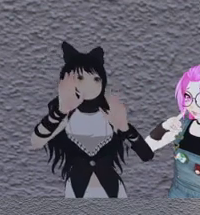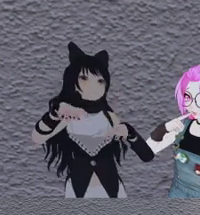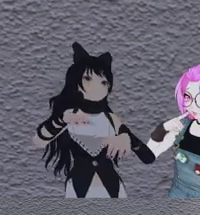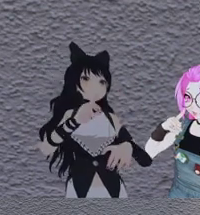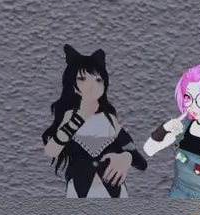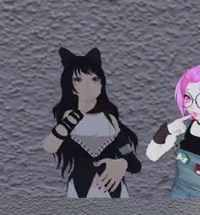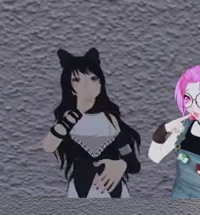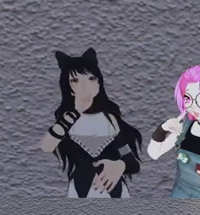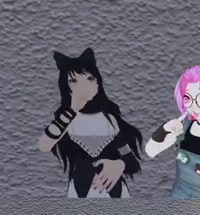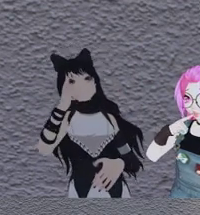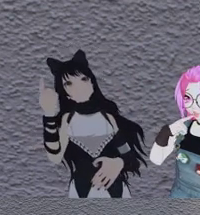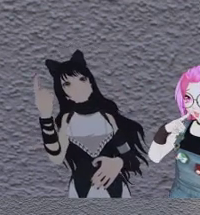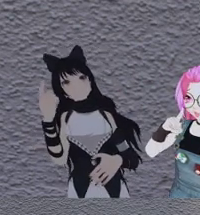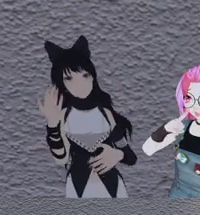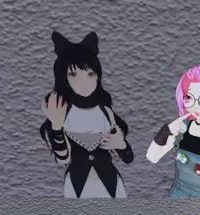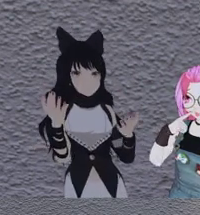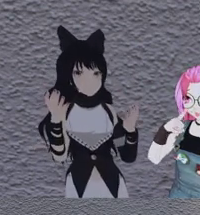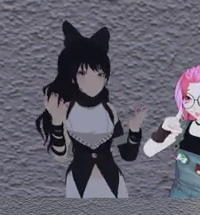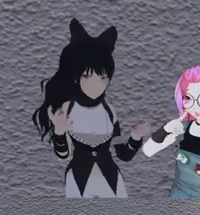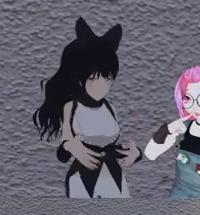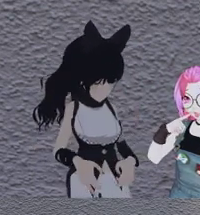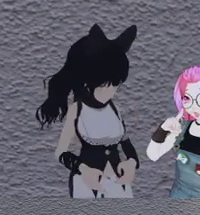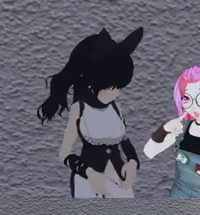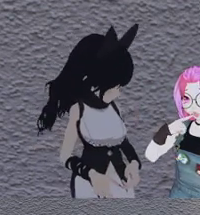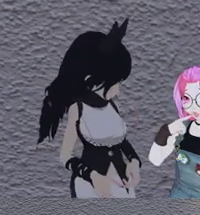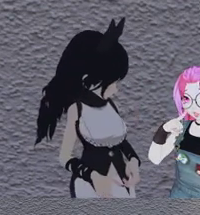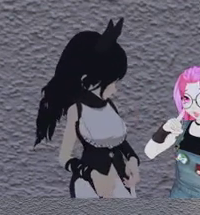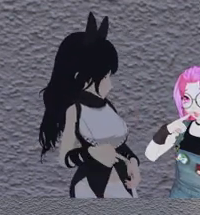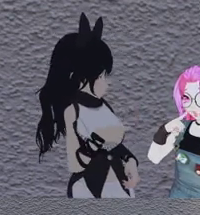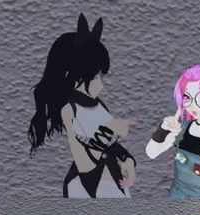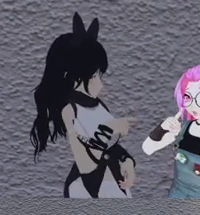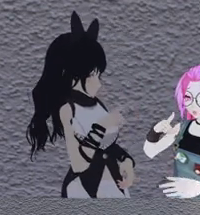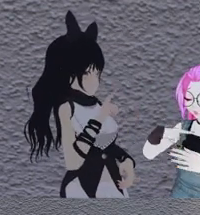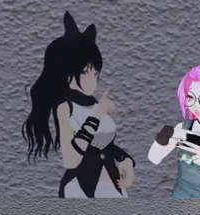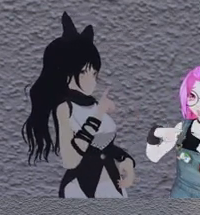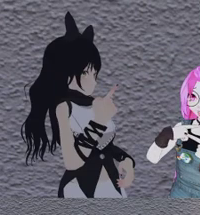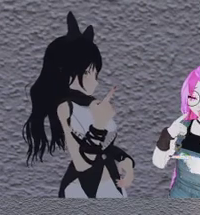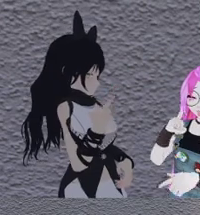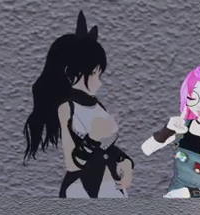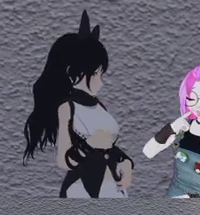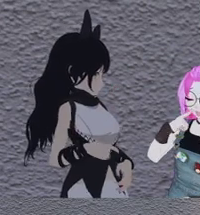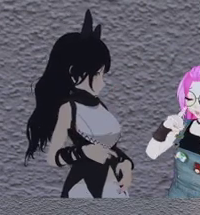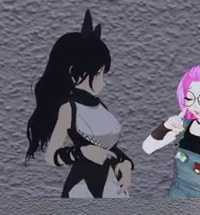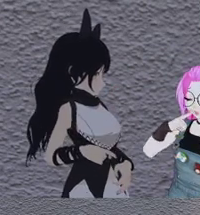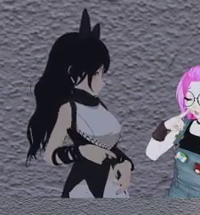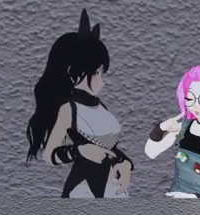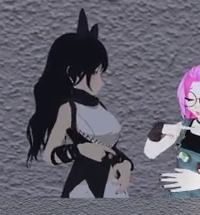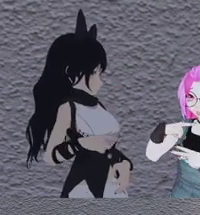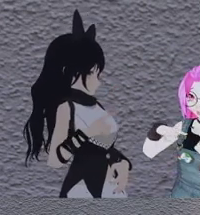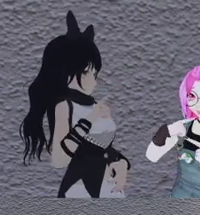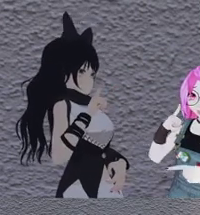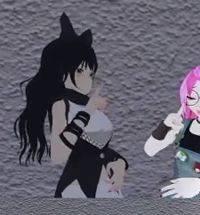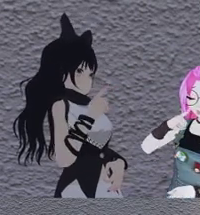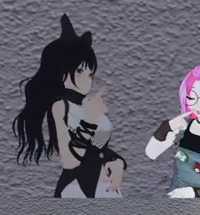bored. If you're feeling lazy and you don't want to do anything, bored. I sign bored.